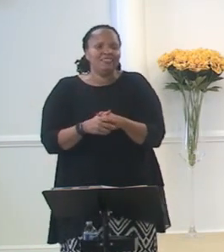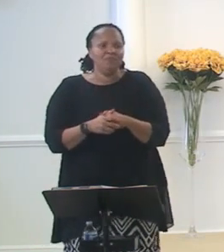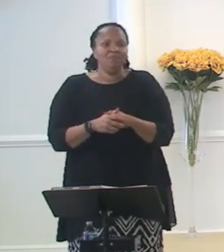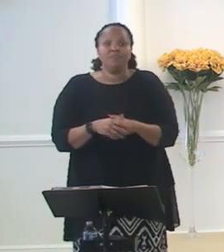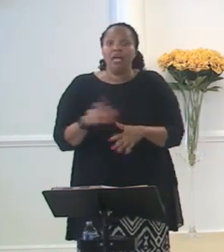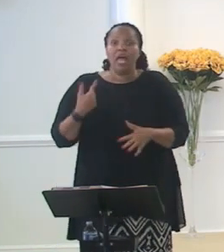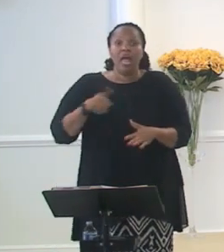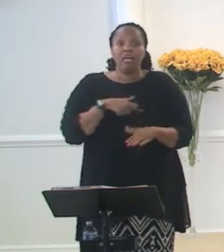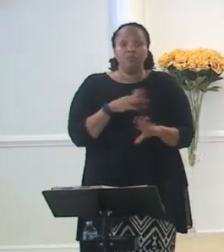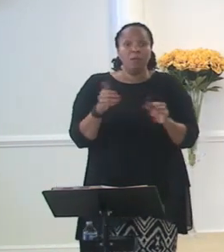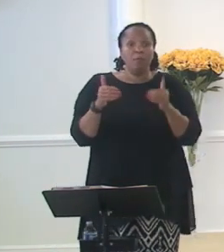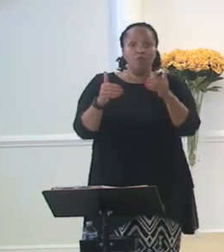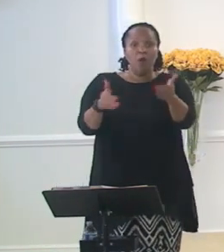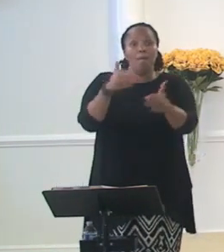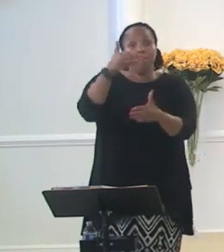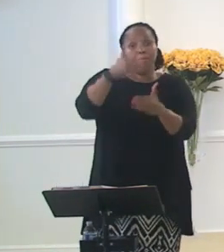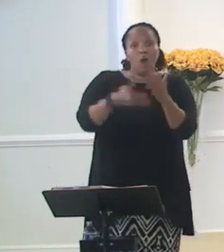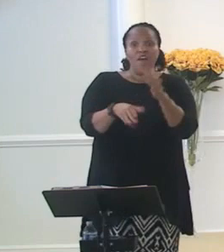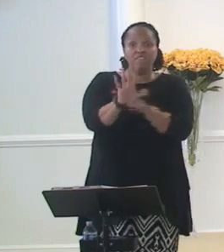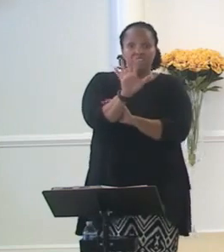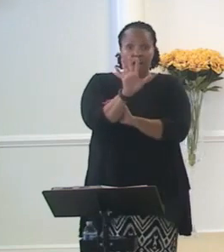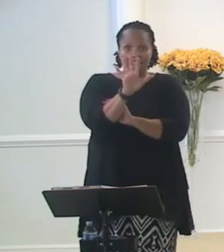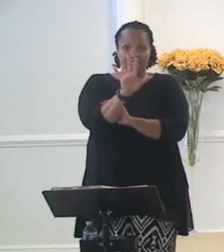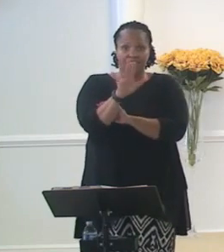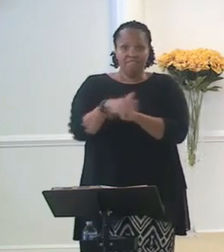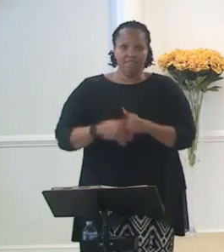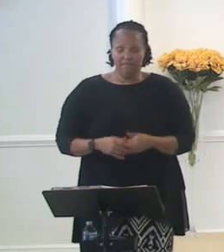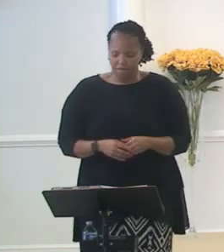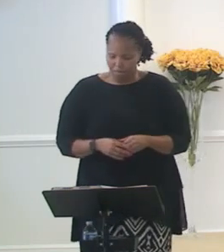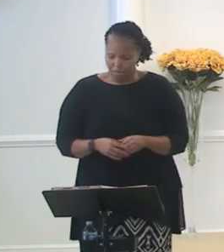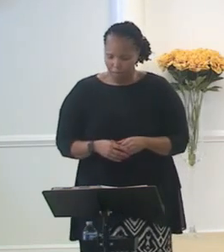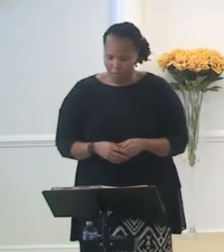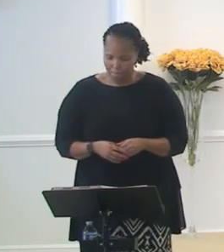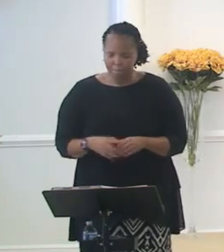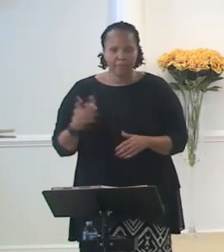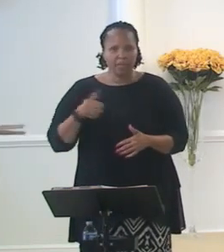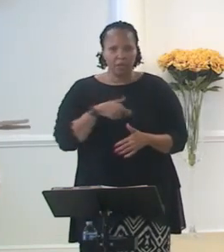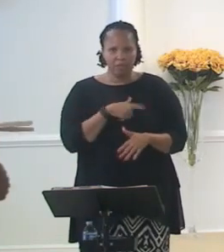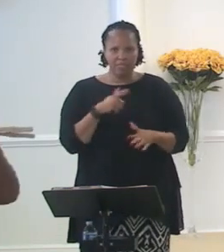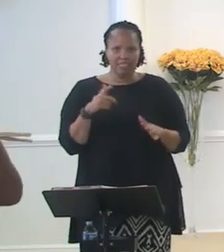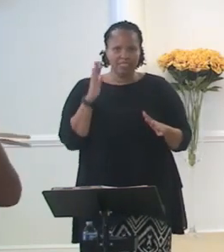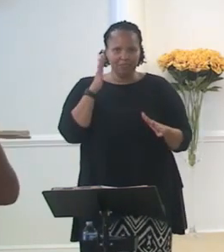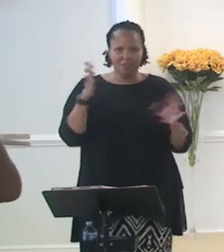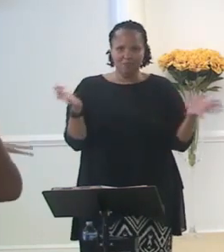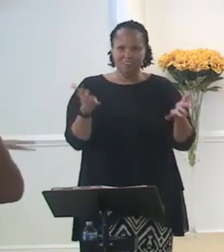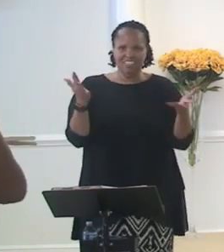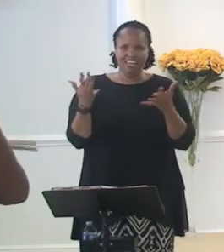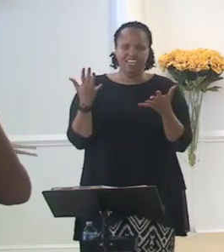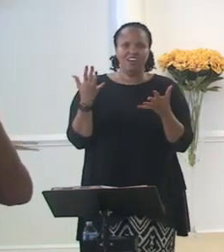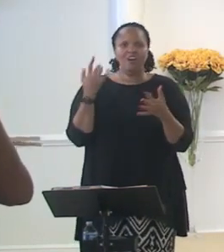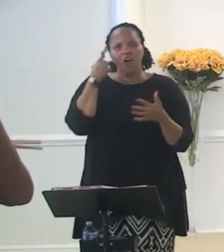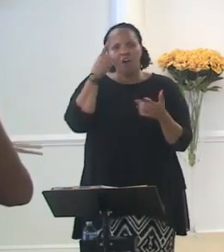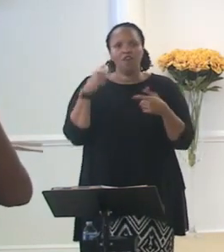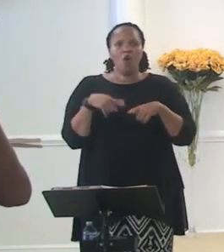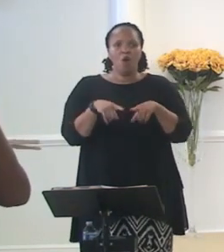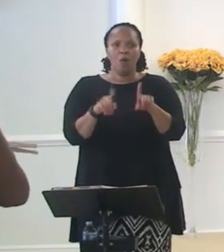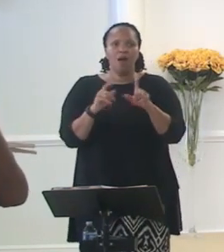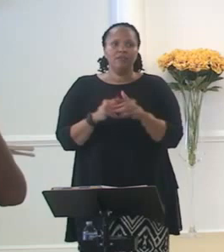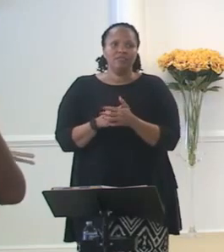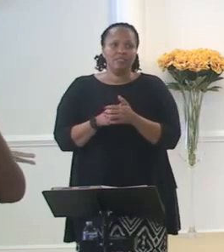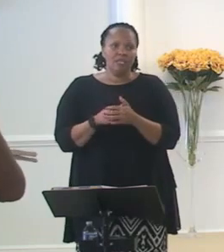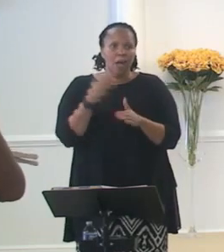so as we move into part five, we're going to be here for a while. Part five of this series